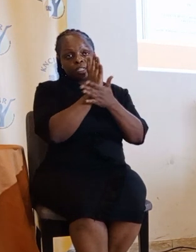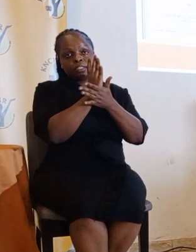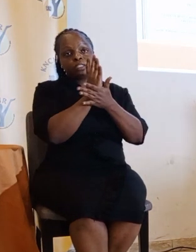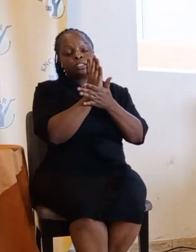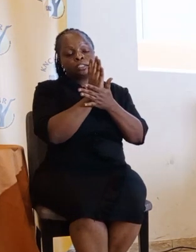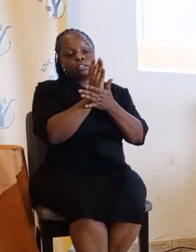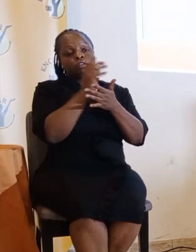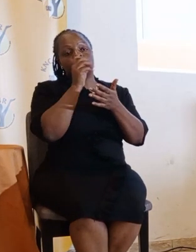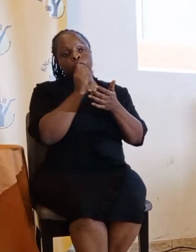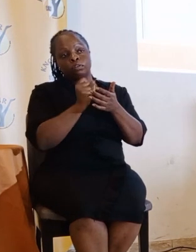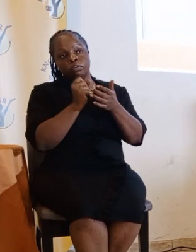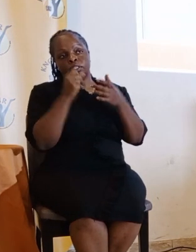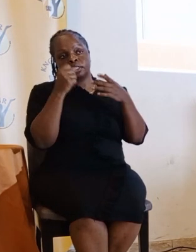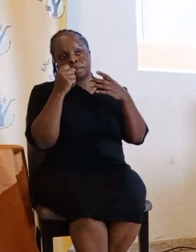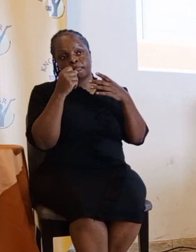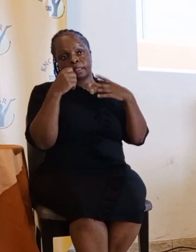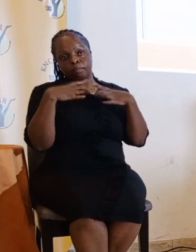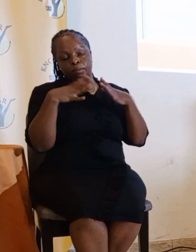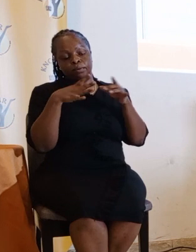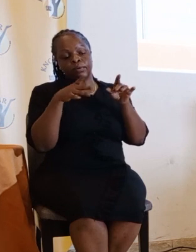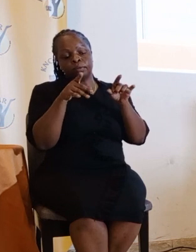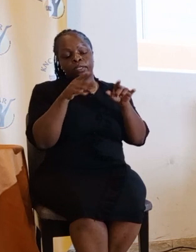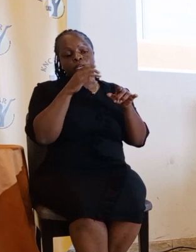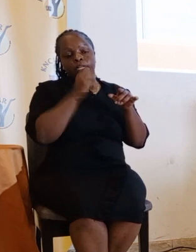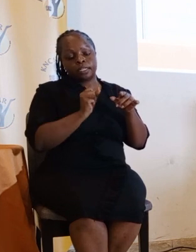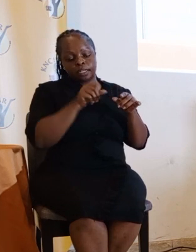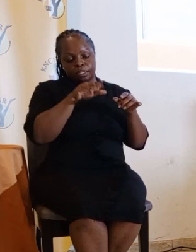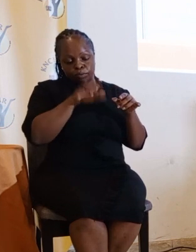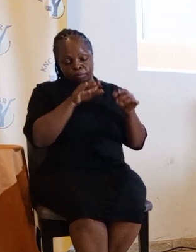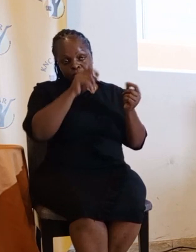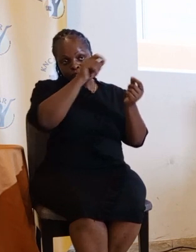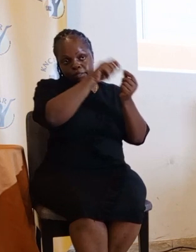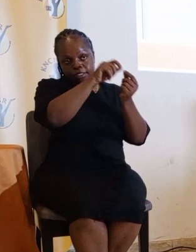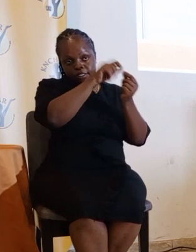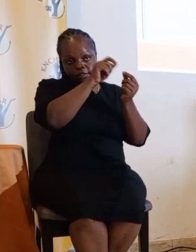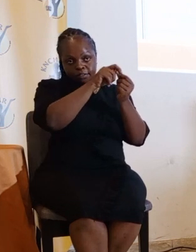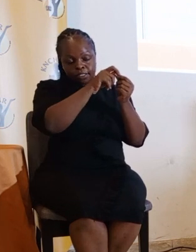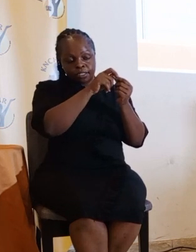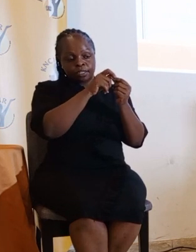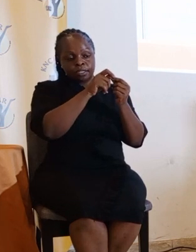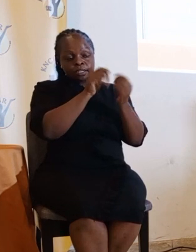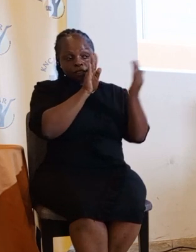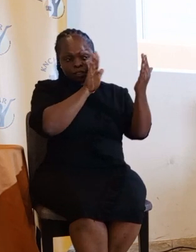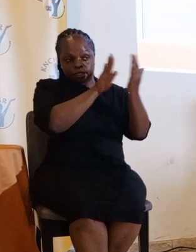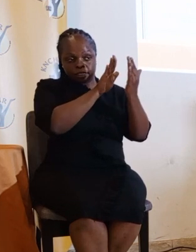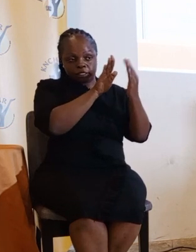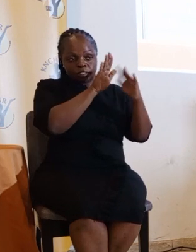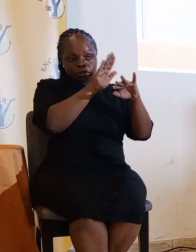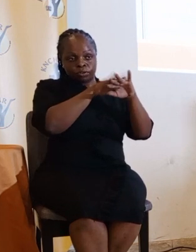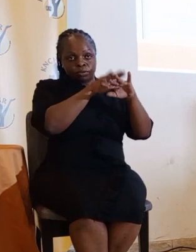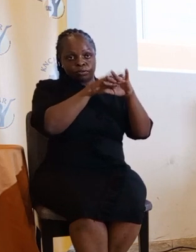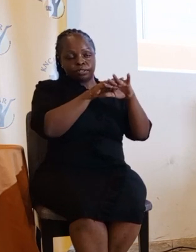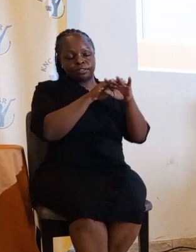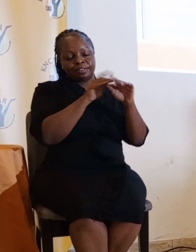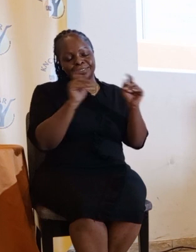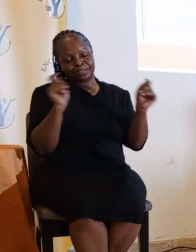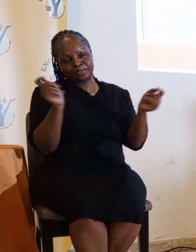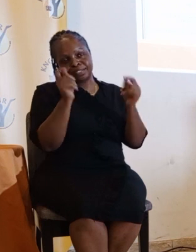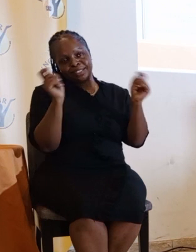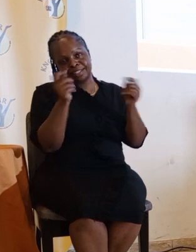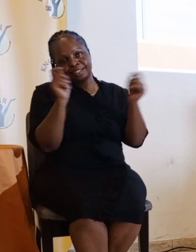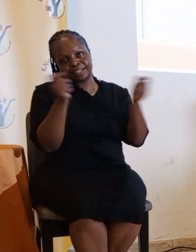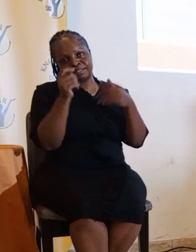of older persons. Elderly women in particular have been targeted on allegations of witchcraft.